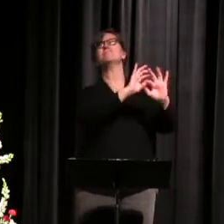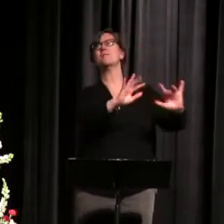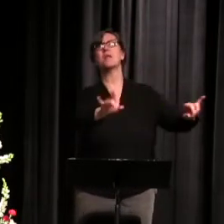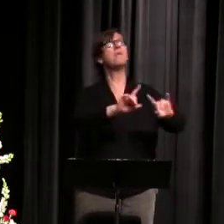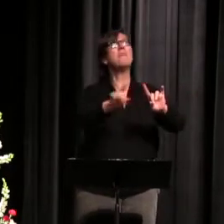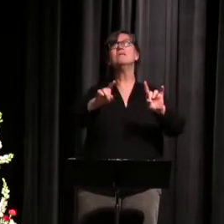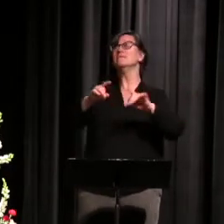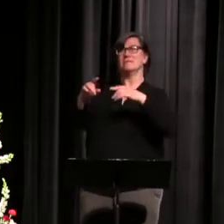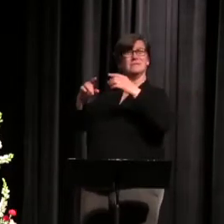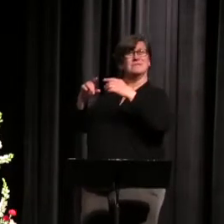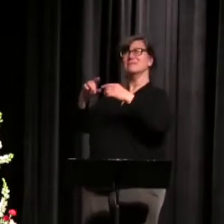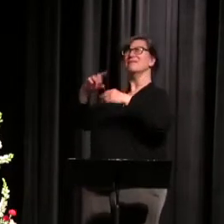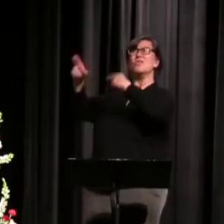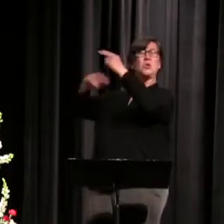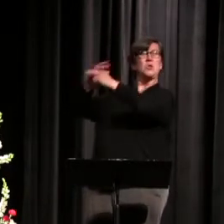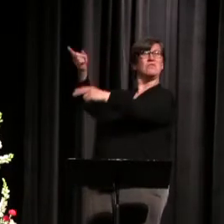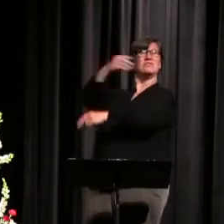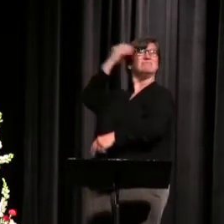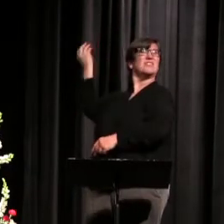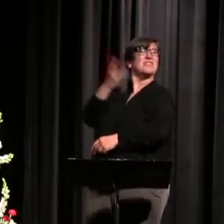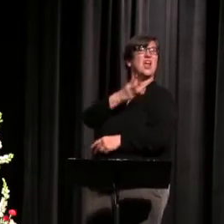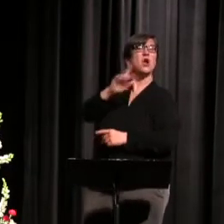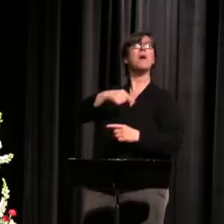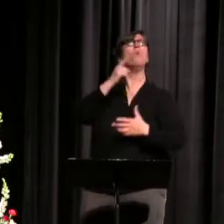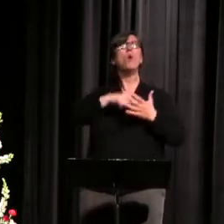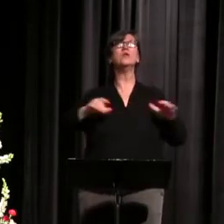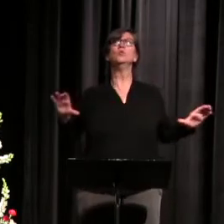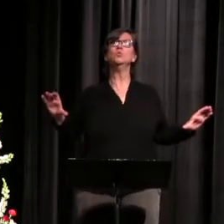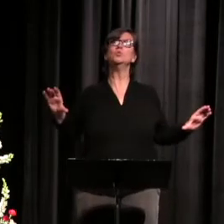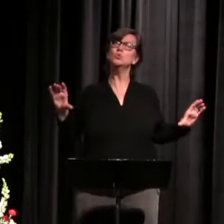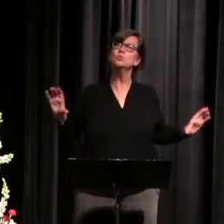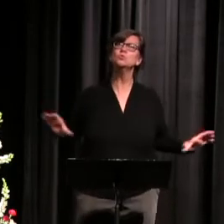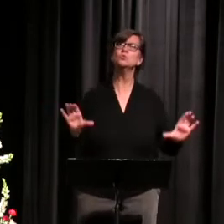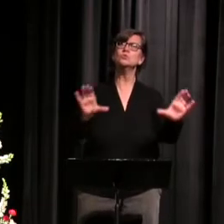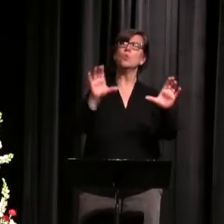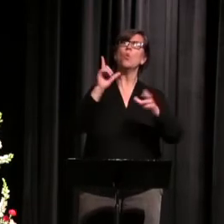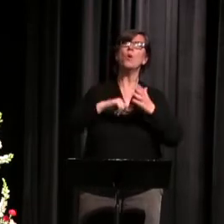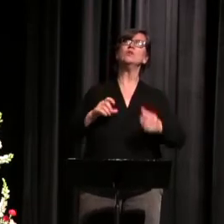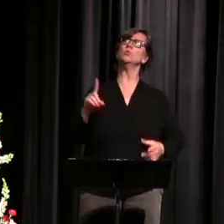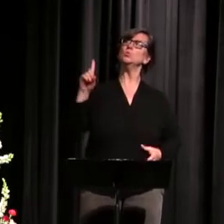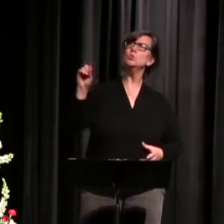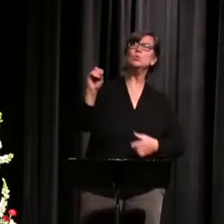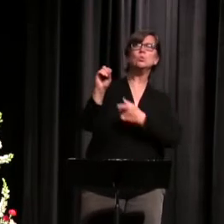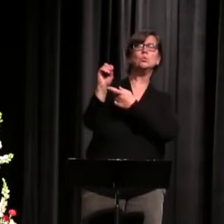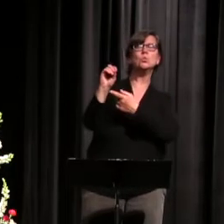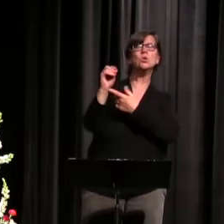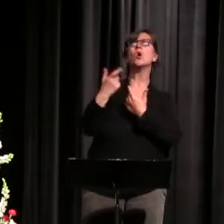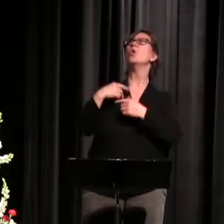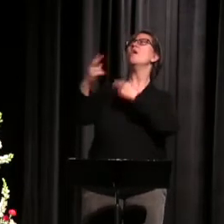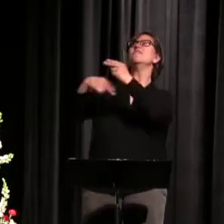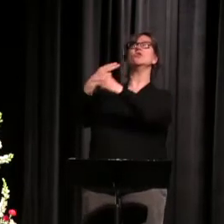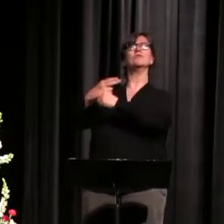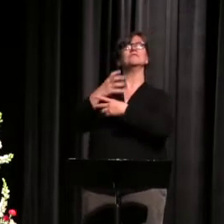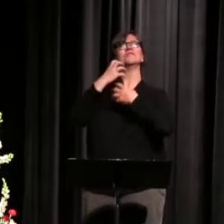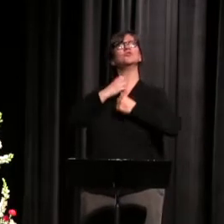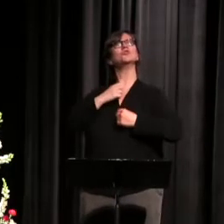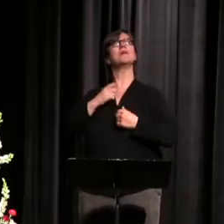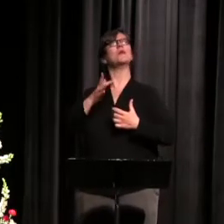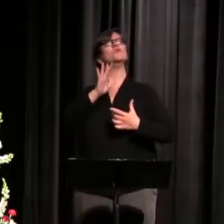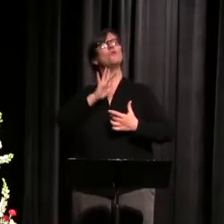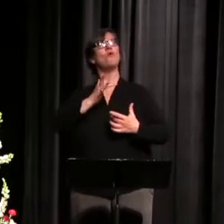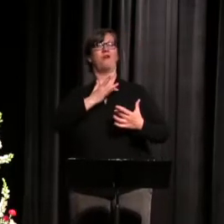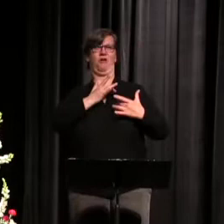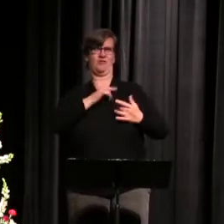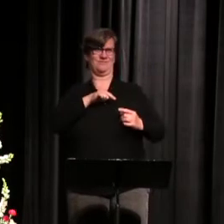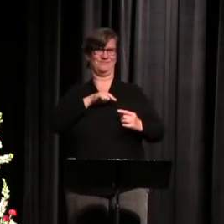your achievements, just your heart. Strive for growth. Strive for better. The